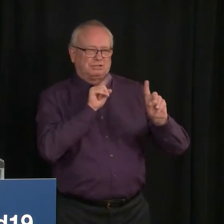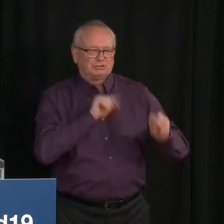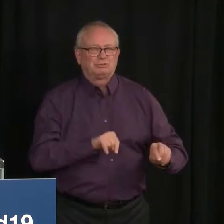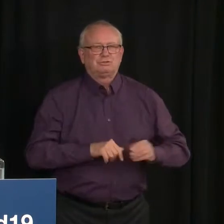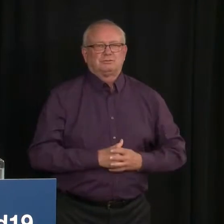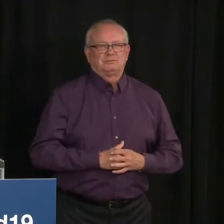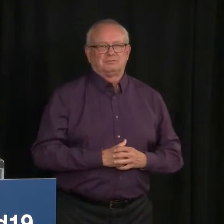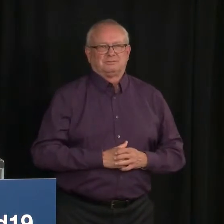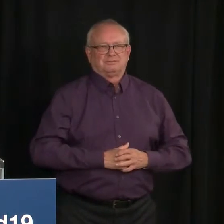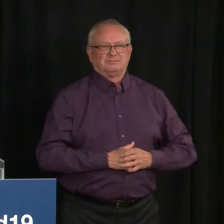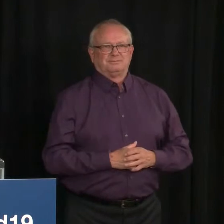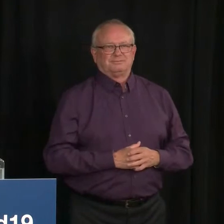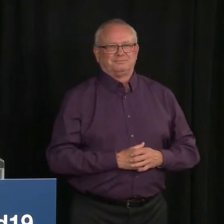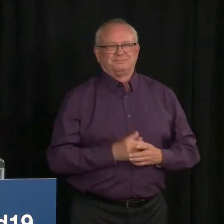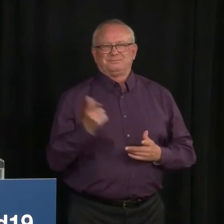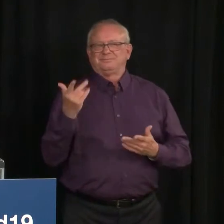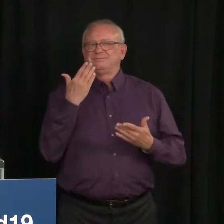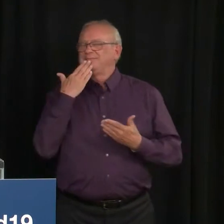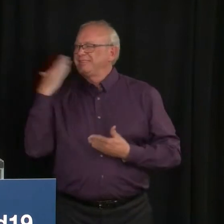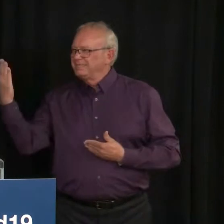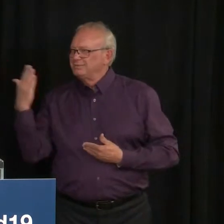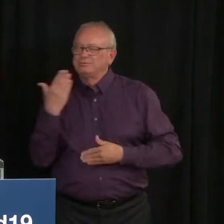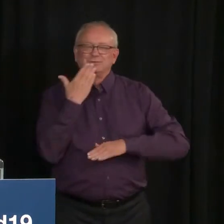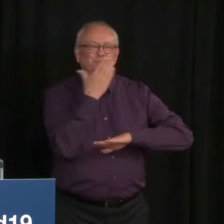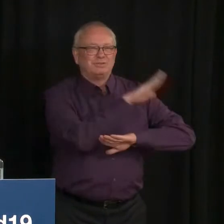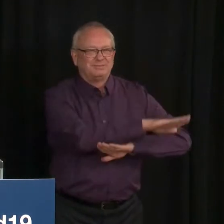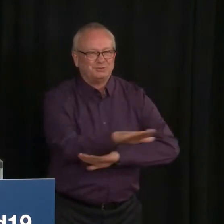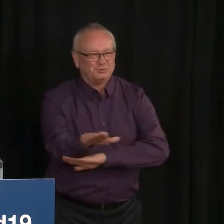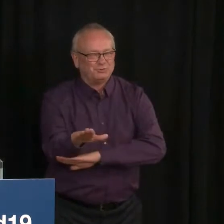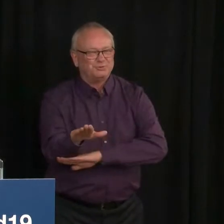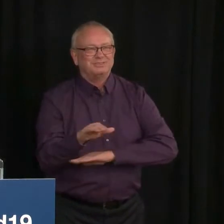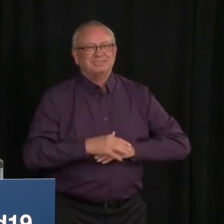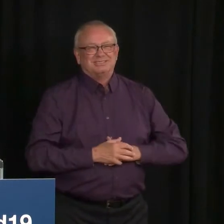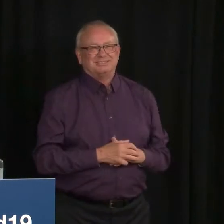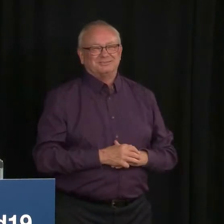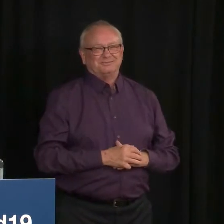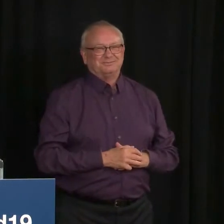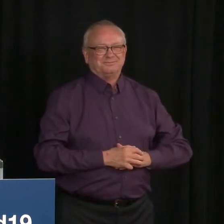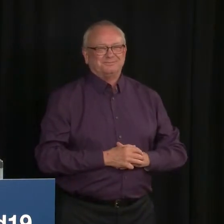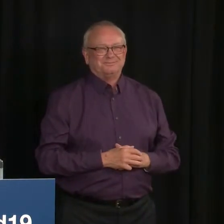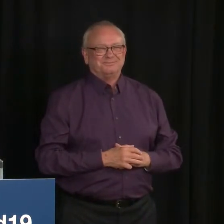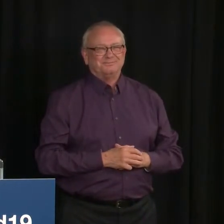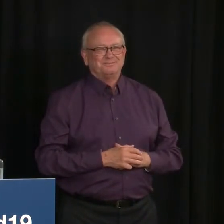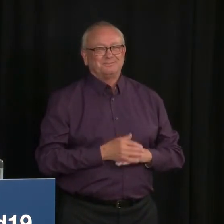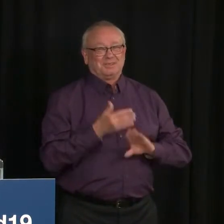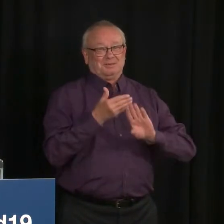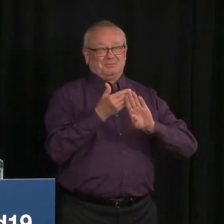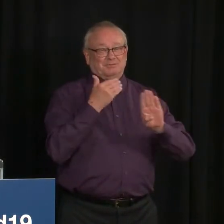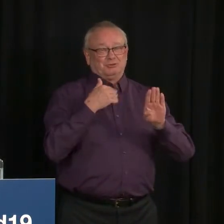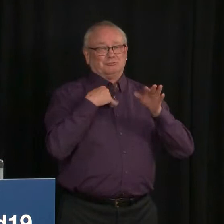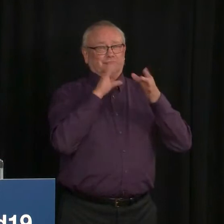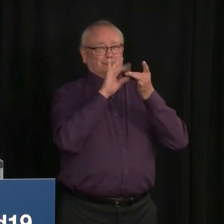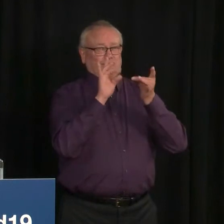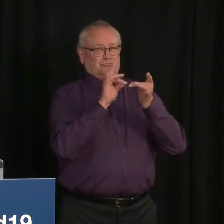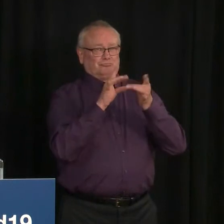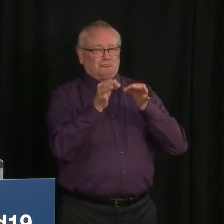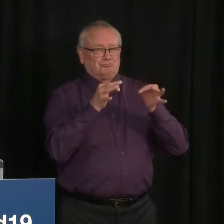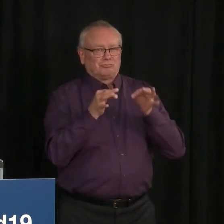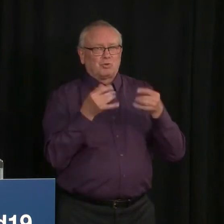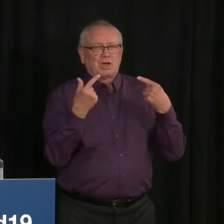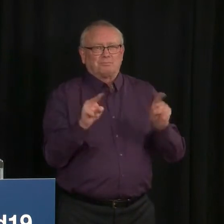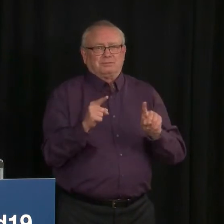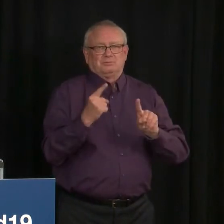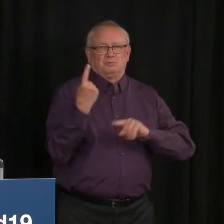good afternoon, everyone. Before I get to today's numbers, I would like to remind Albertans that when seeking health care,